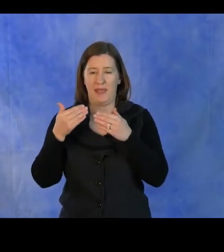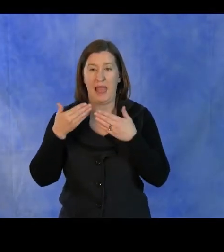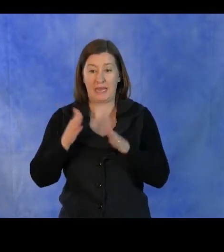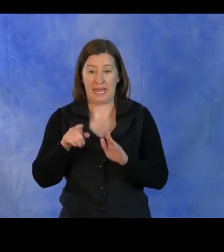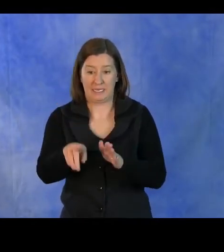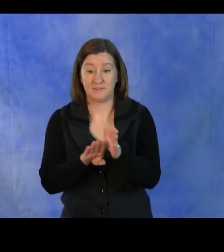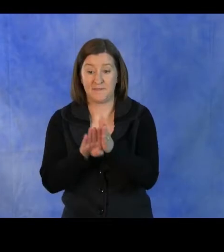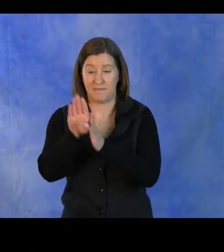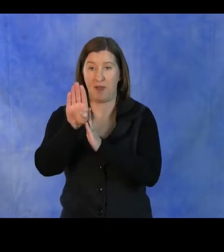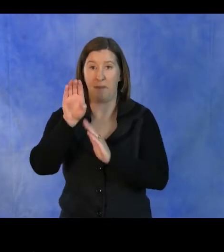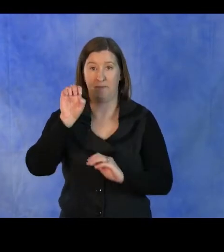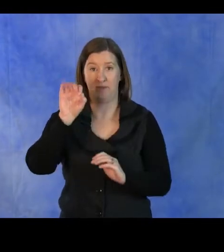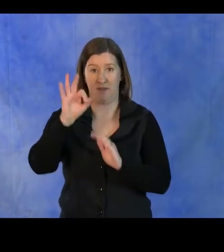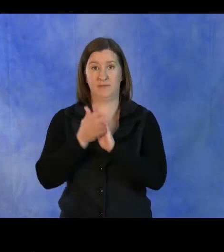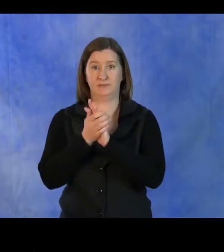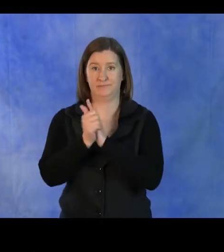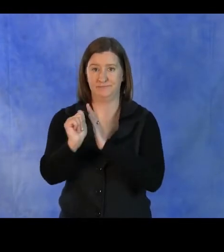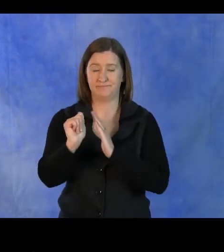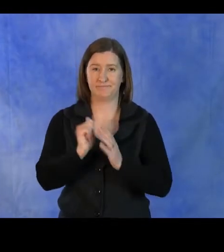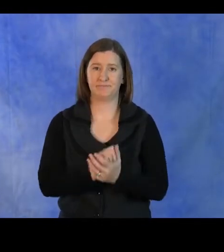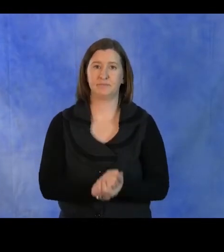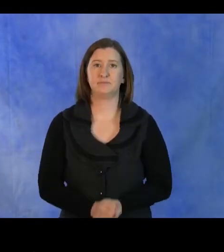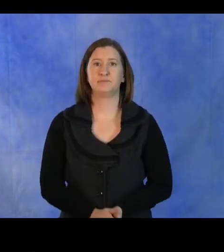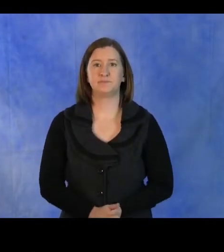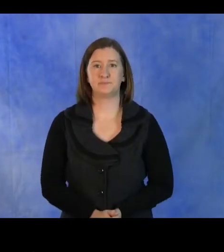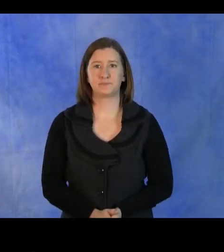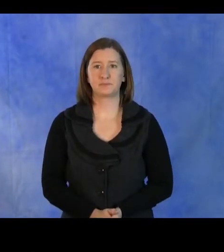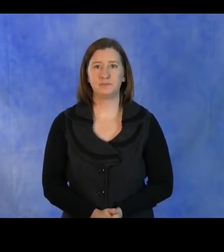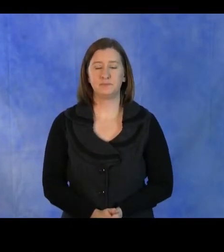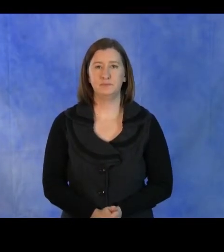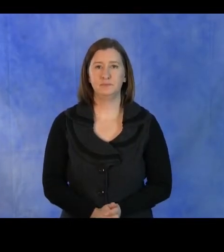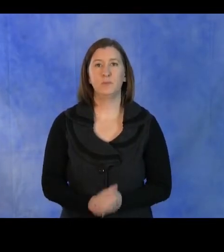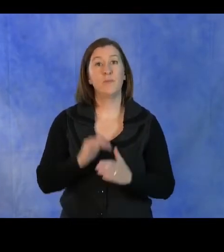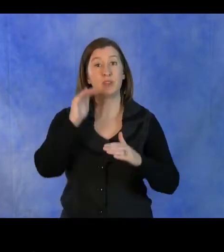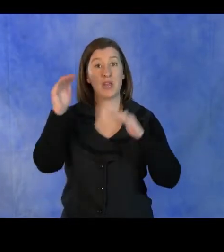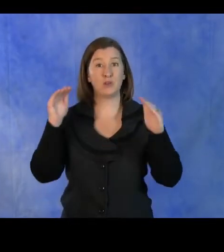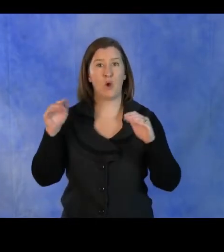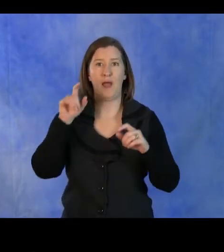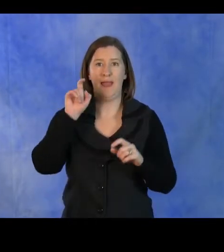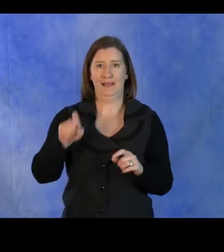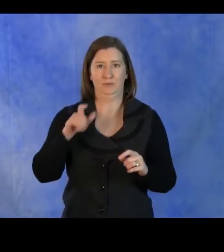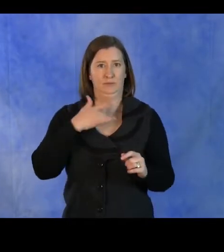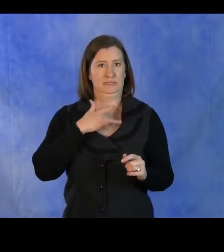to kind of back away and let the child develop those EF skills on their own.